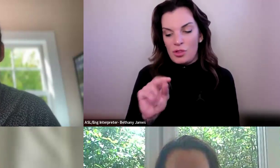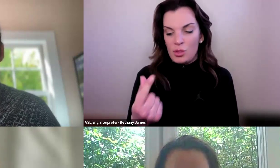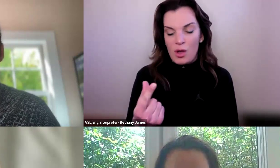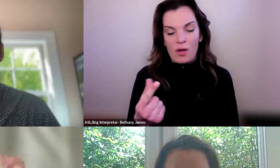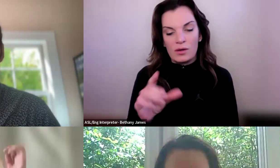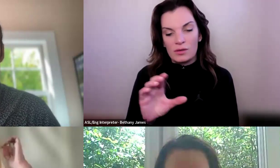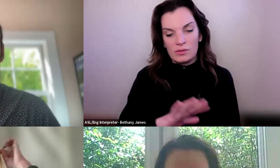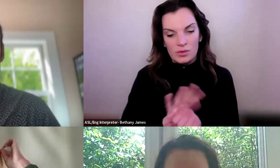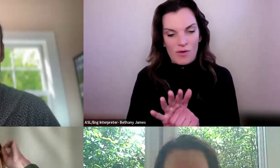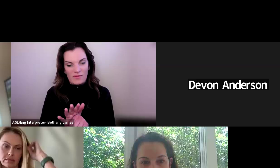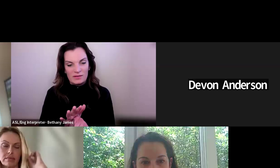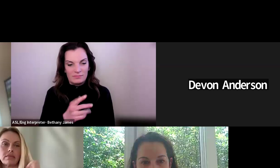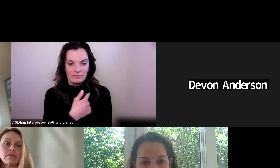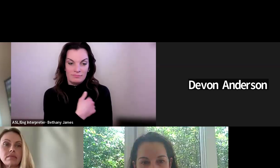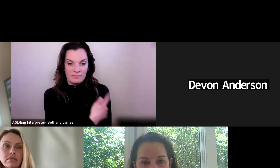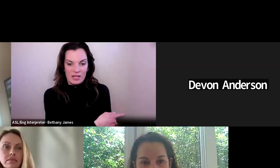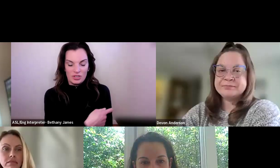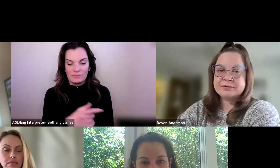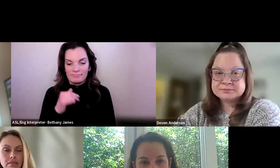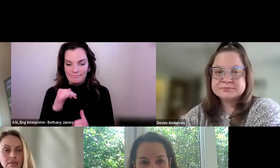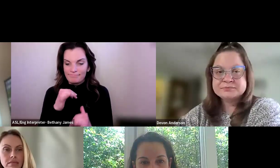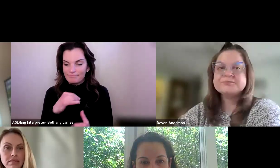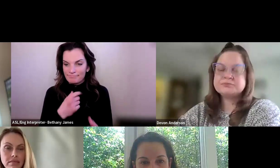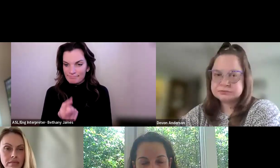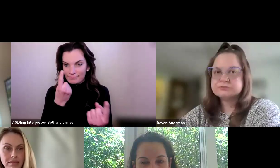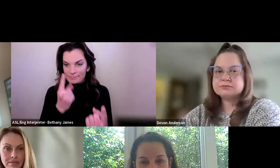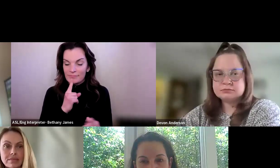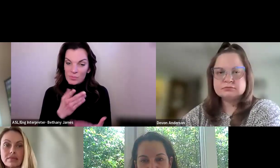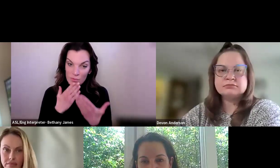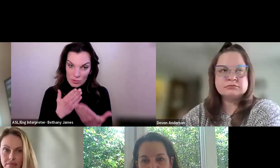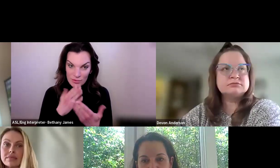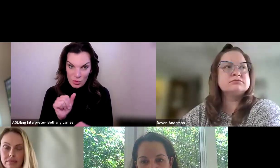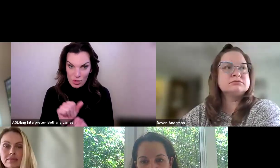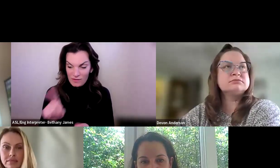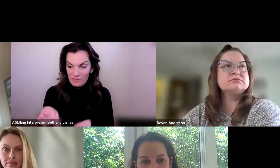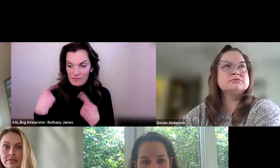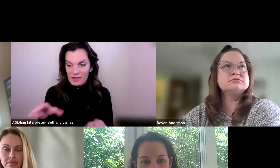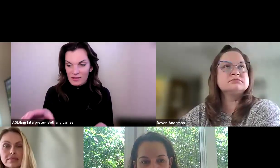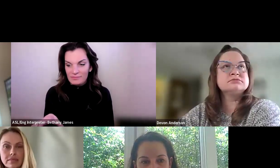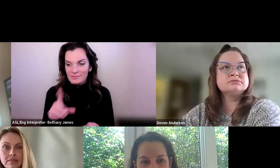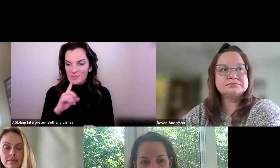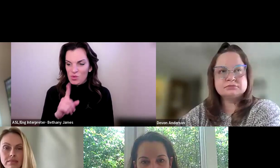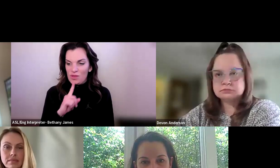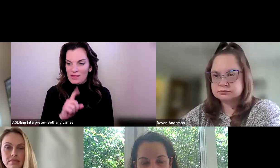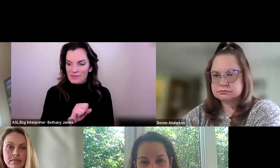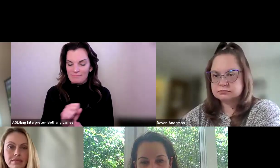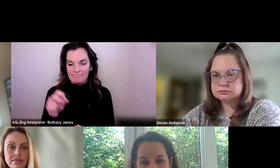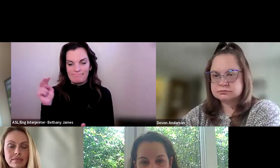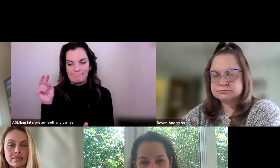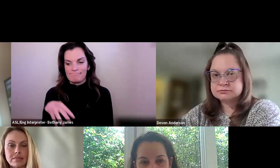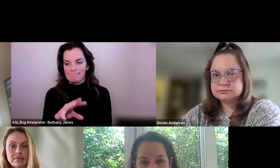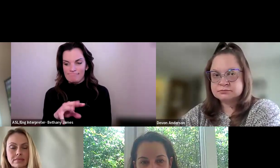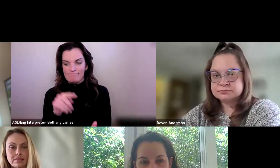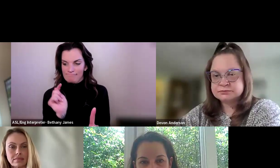I really just appreciate the work that you've done to highlight the importance of this issue and to make it one of